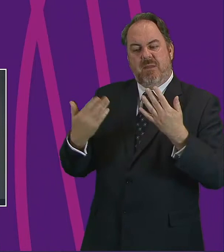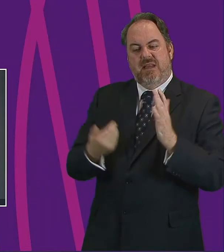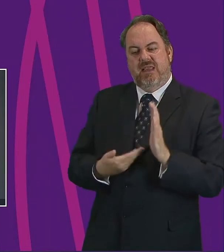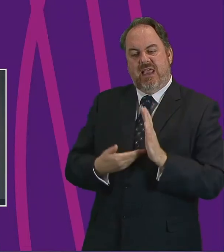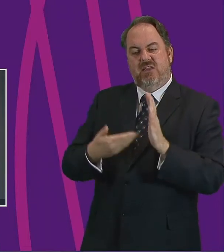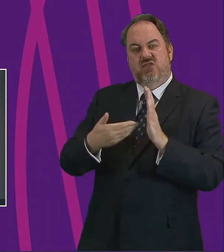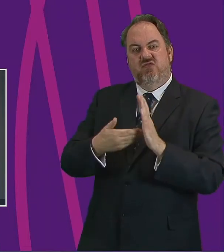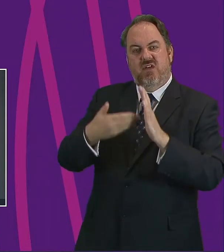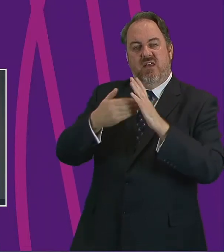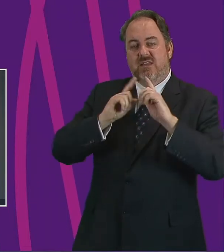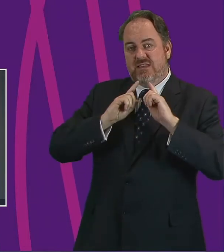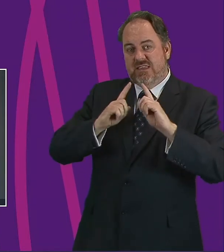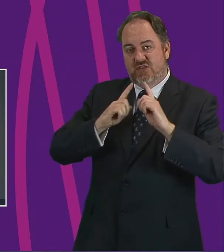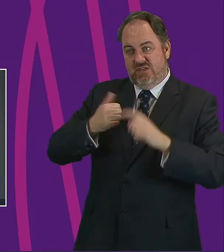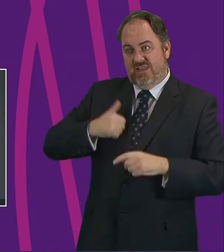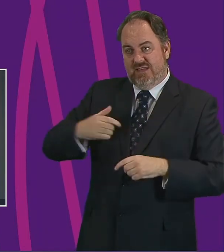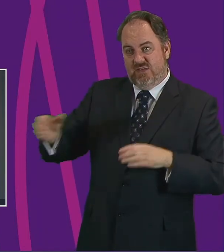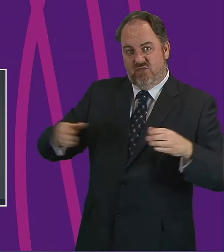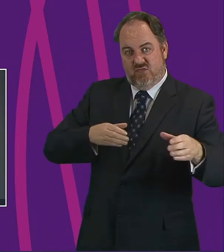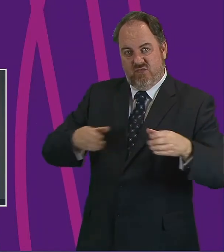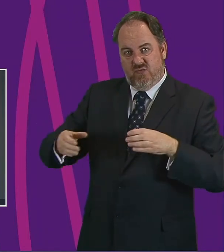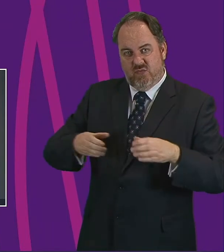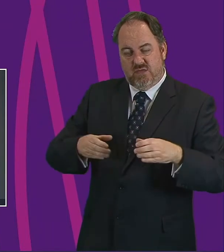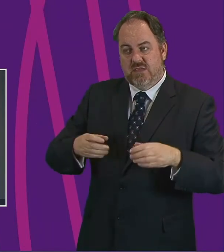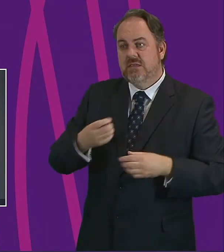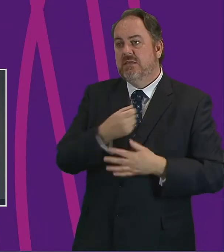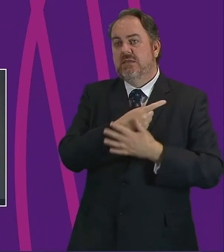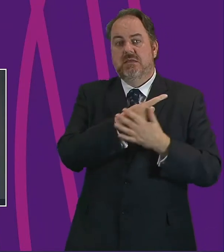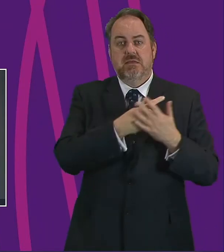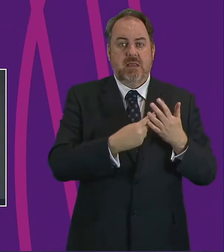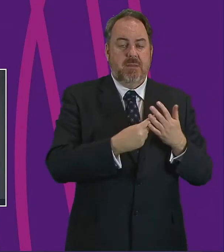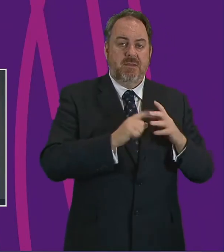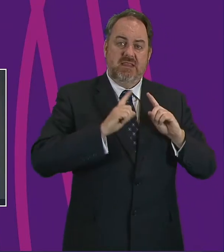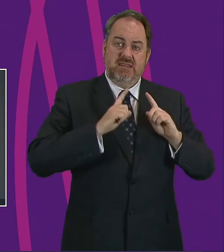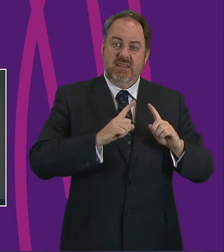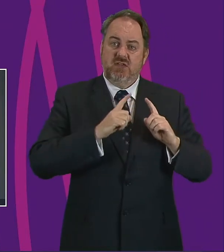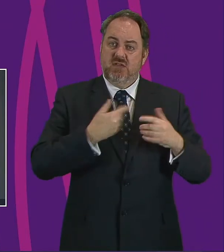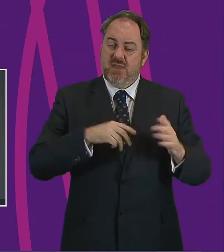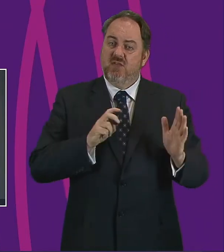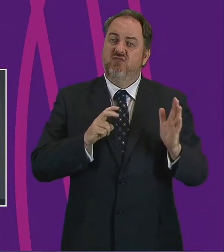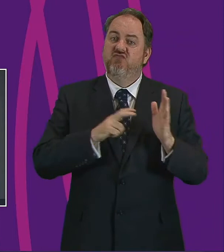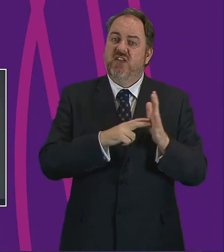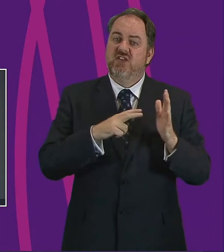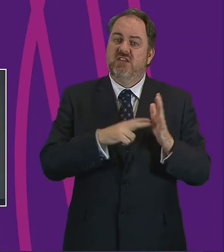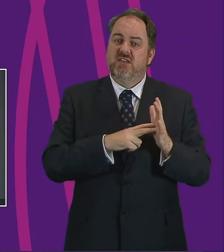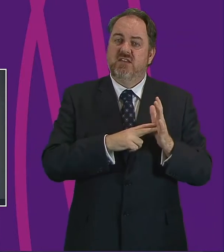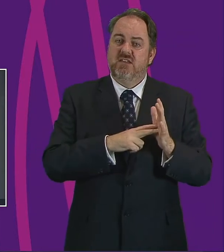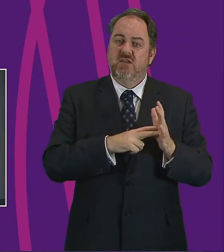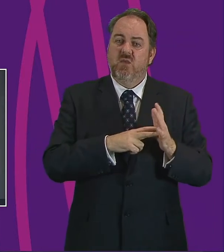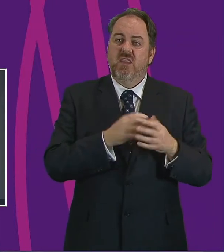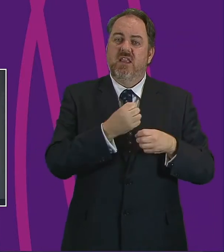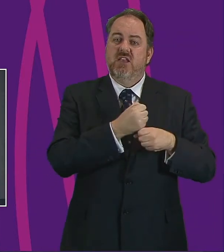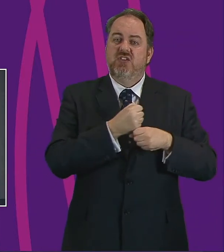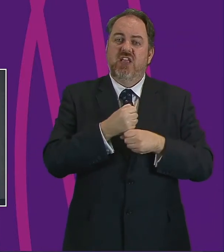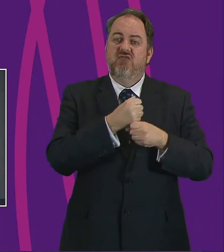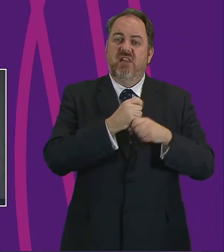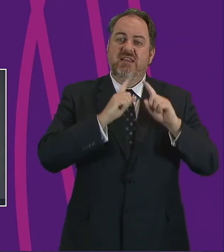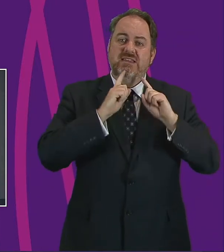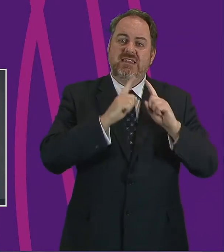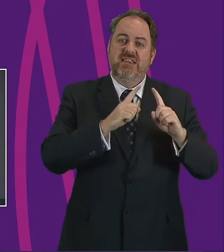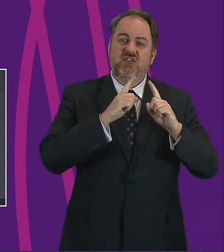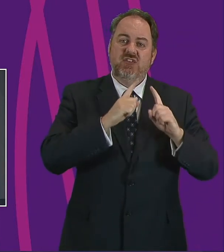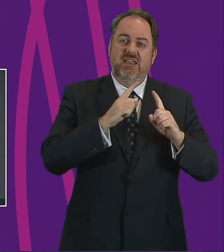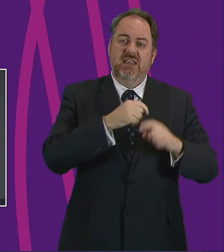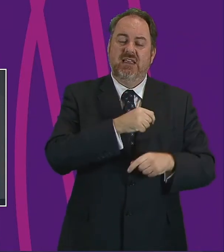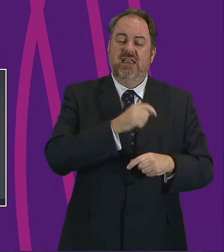a number of teachers who are active who are registered with the General Teaching Council but are not actively teaching.